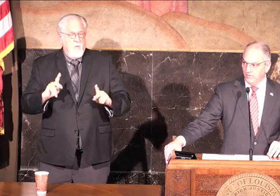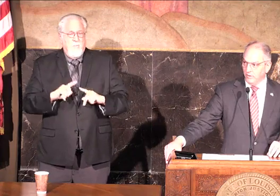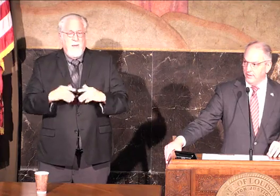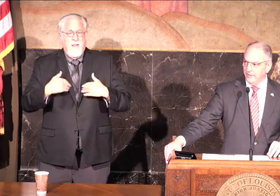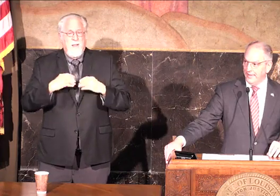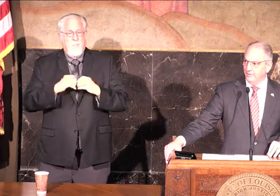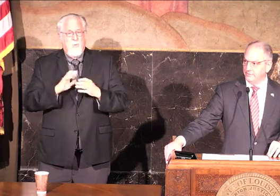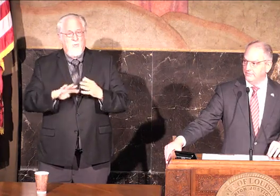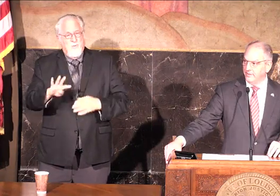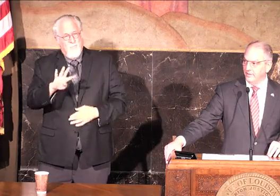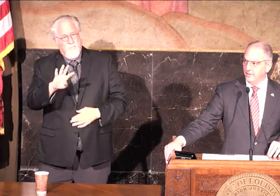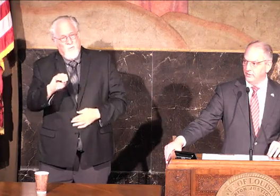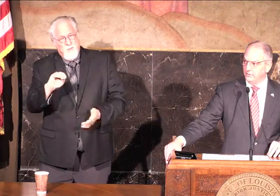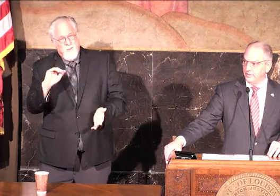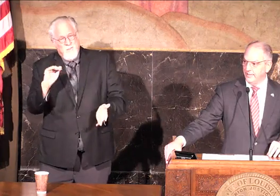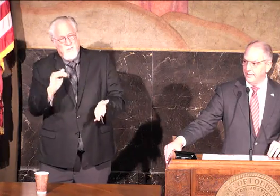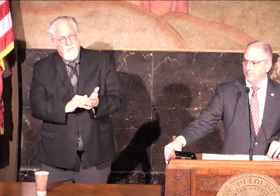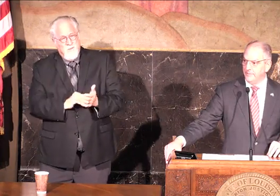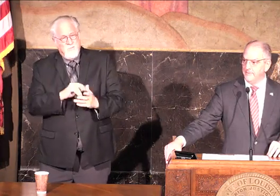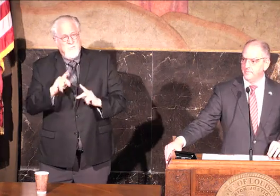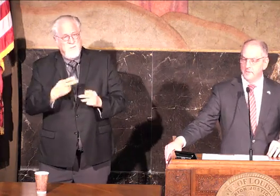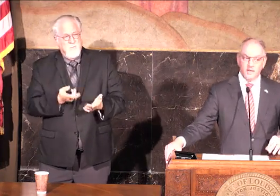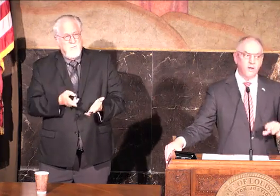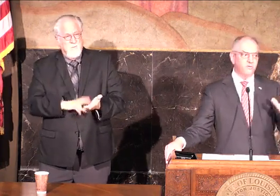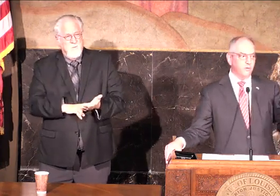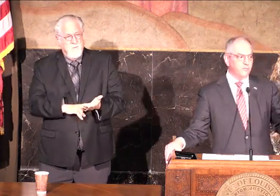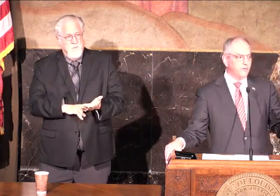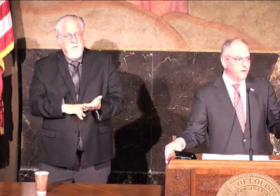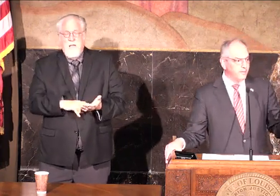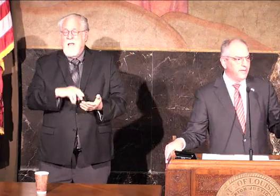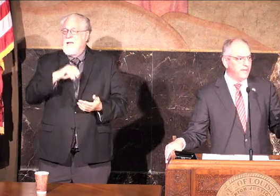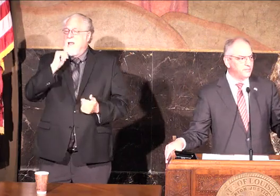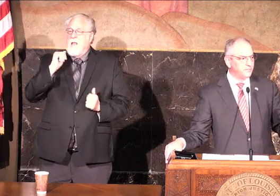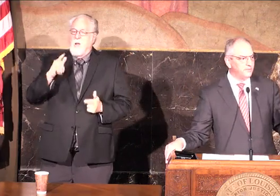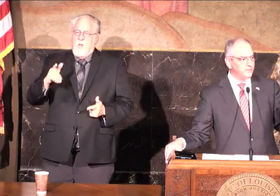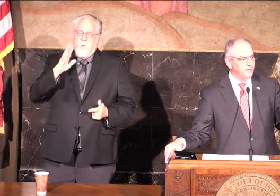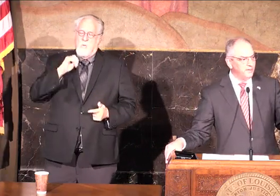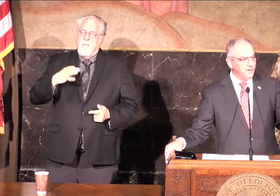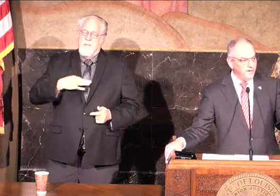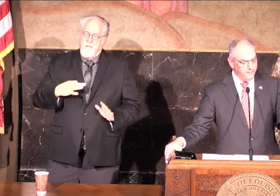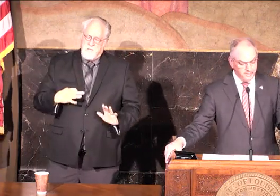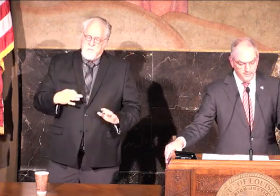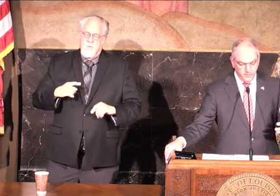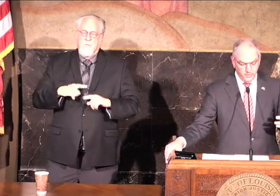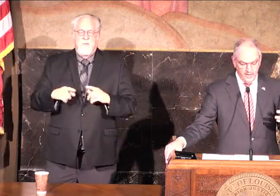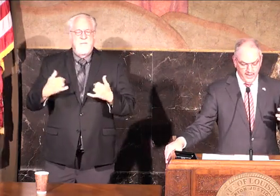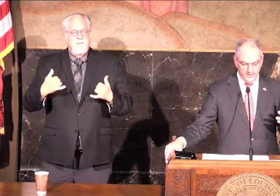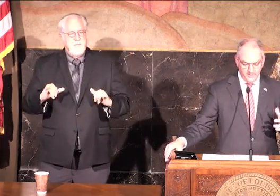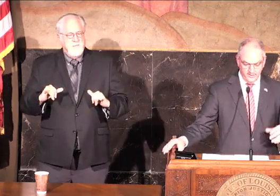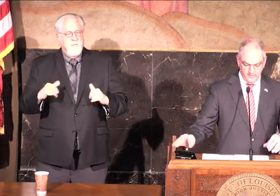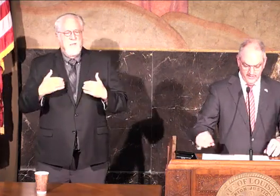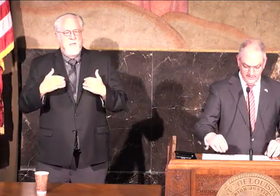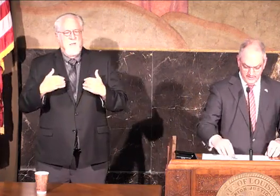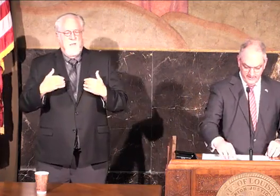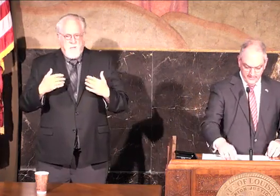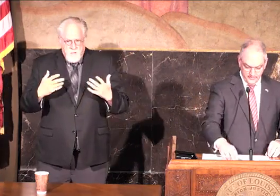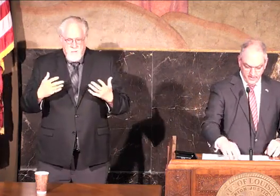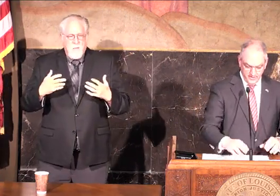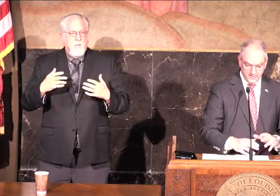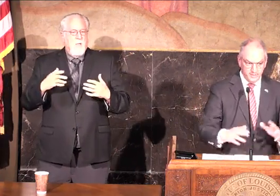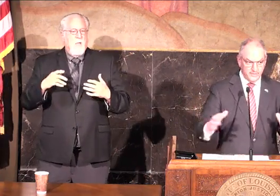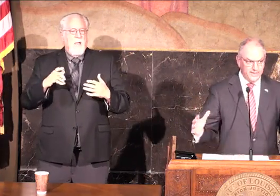more than 40,000 who signed up. Not all of whom are going to be eligible, but we had to